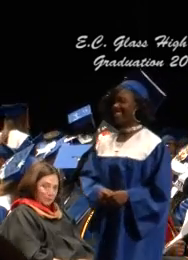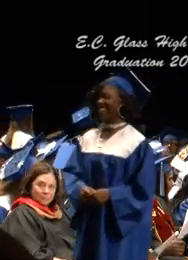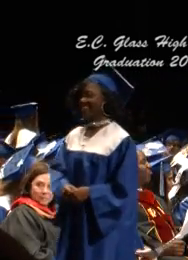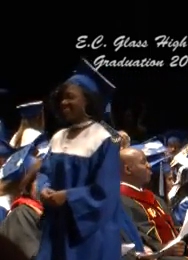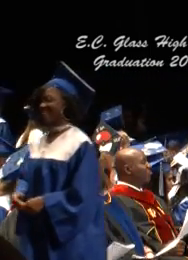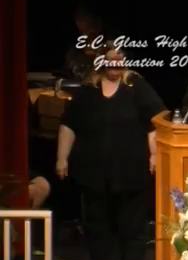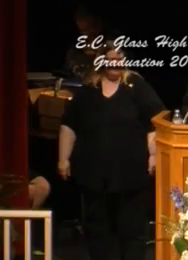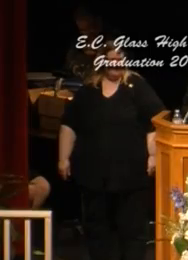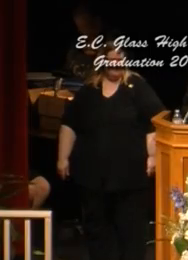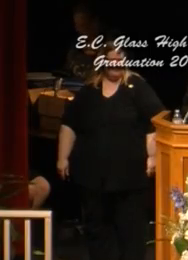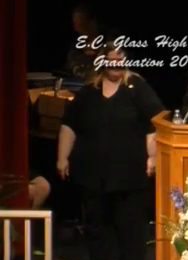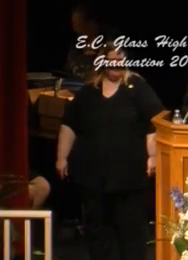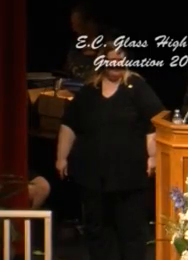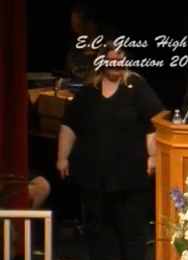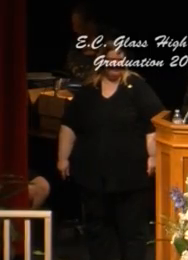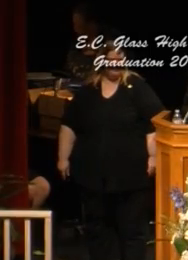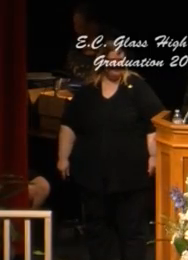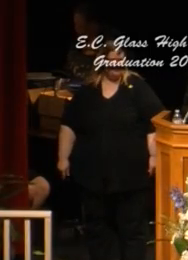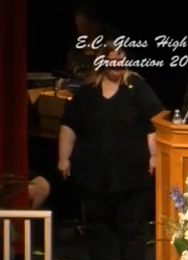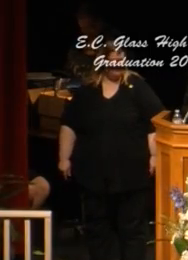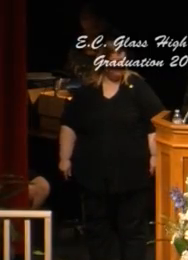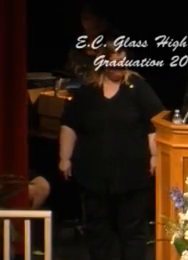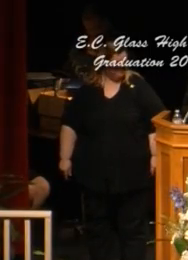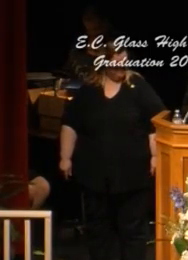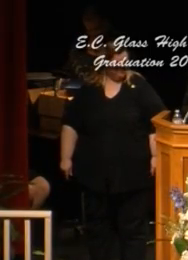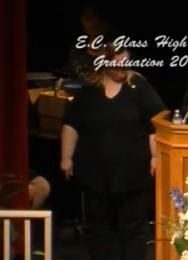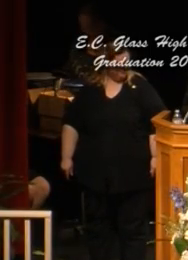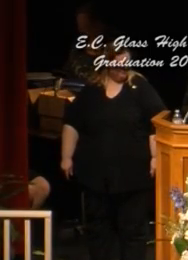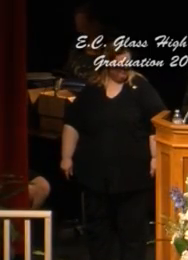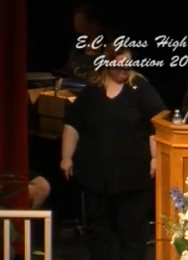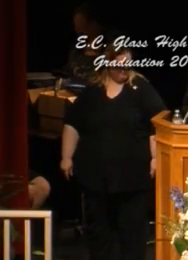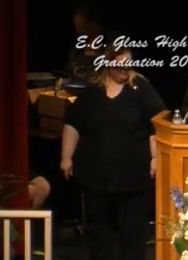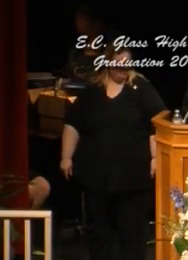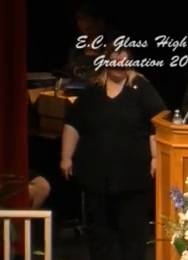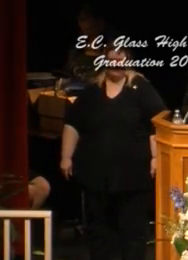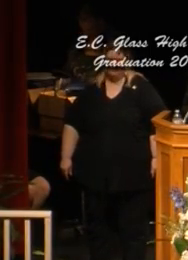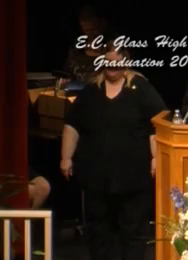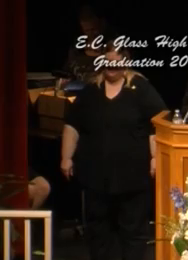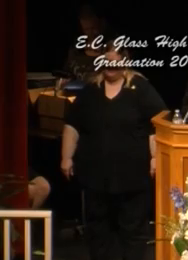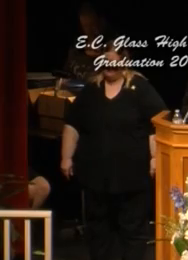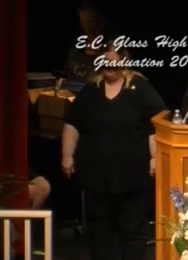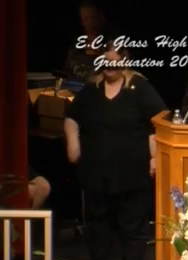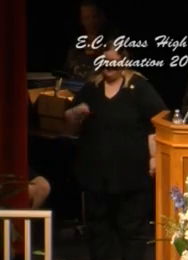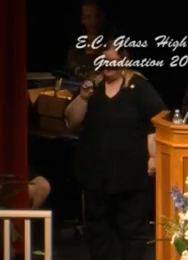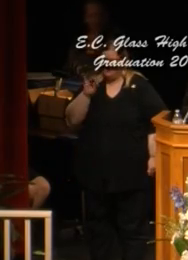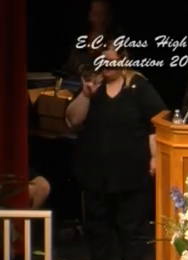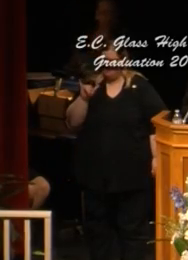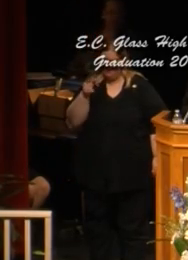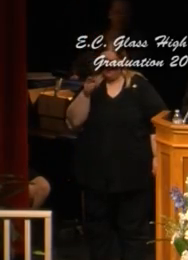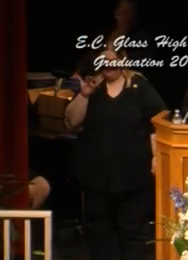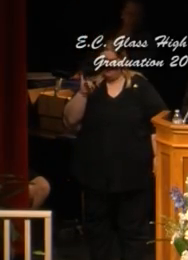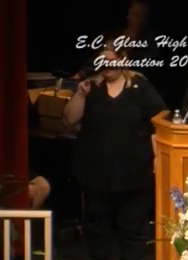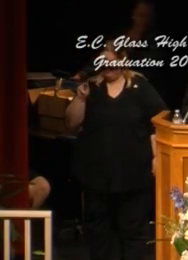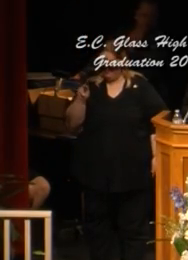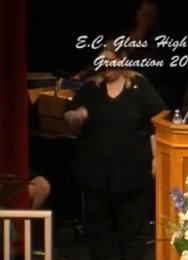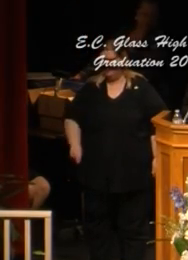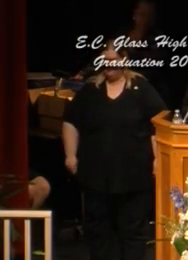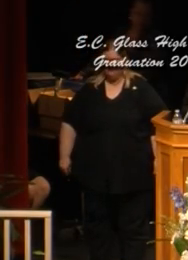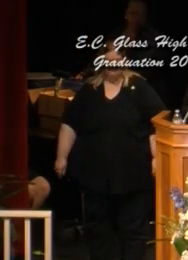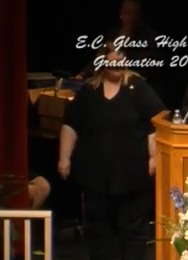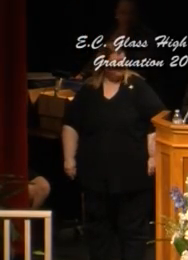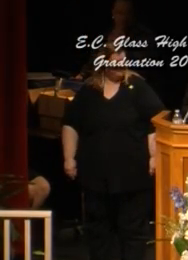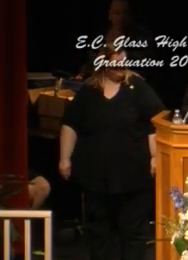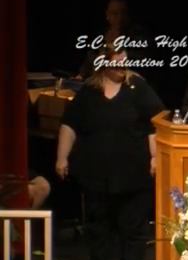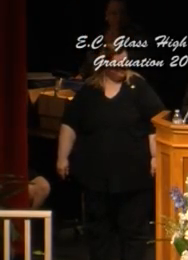yeah. Emily Bell Griffin.